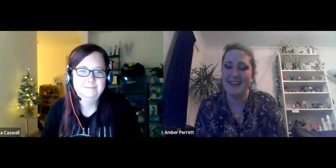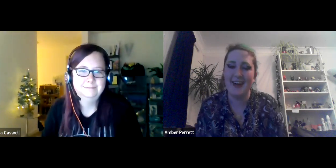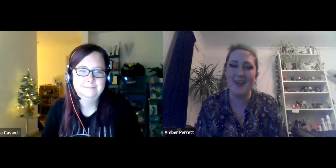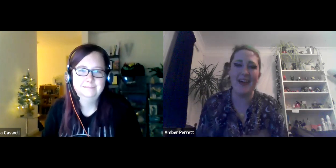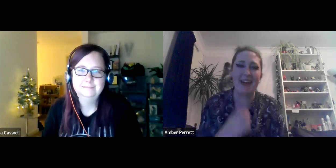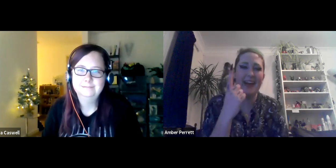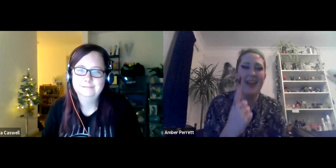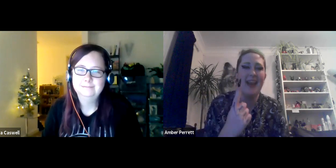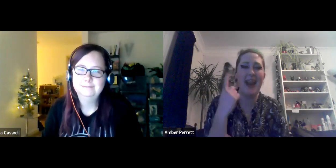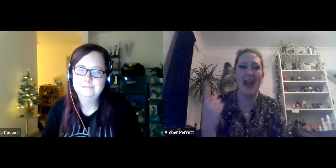All right.